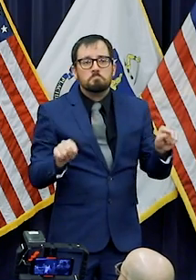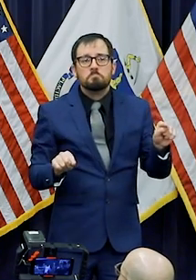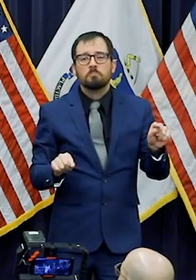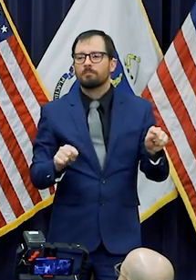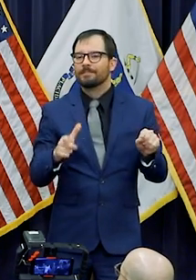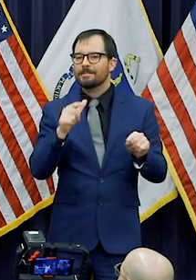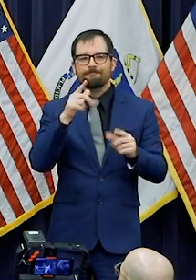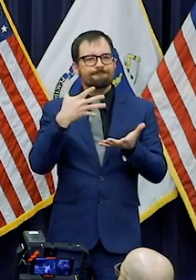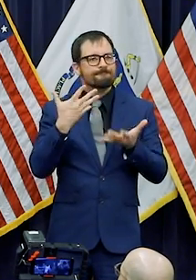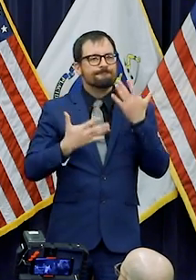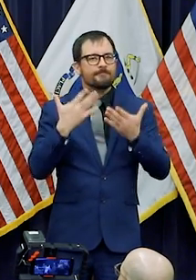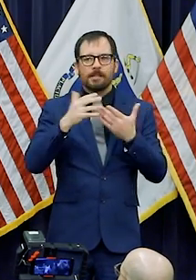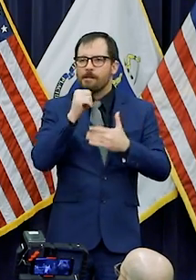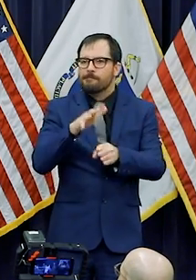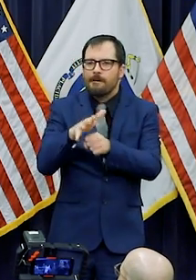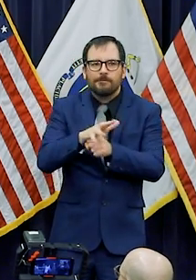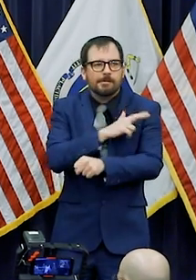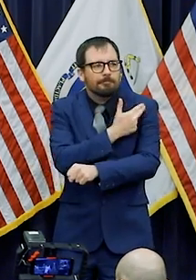ASAP.